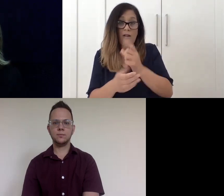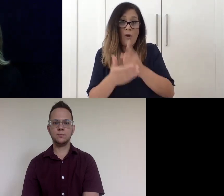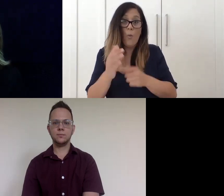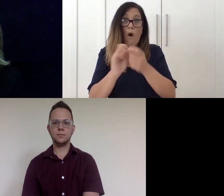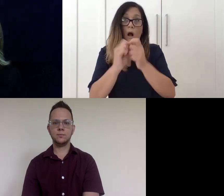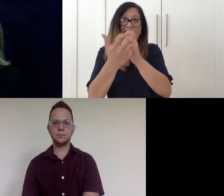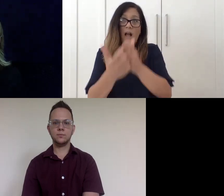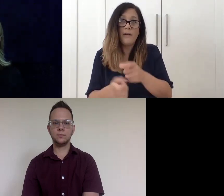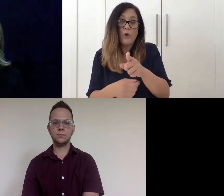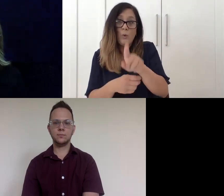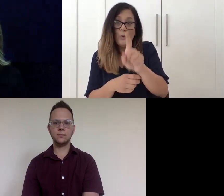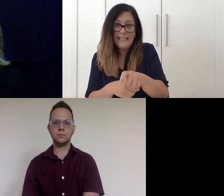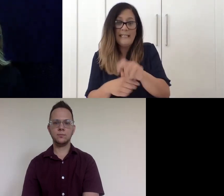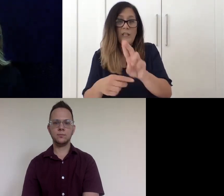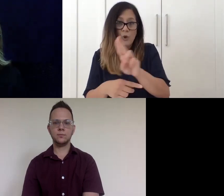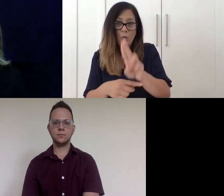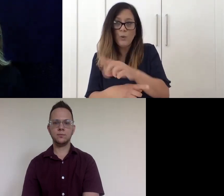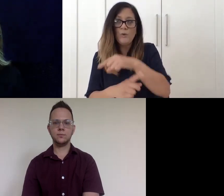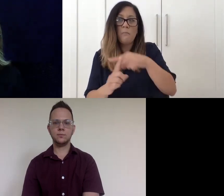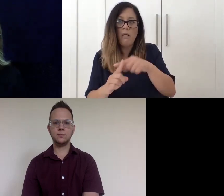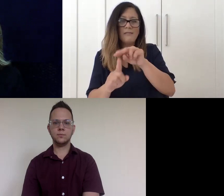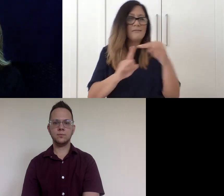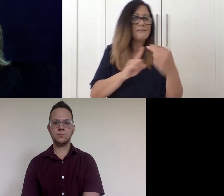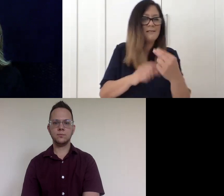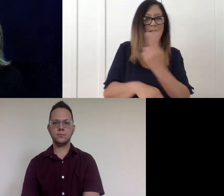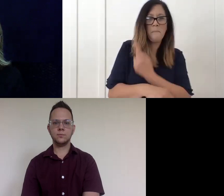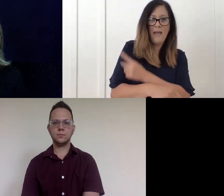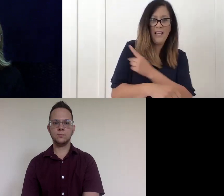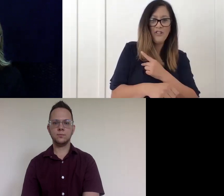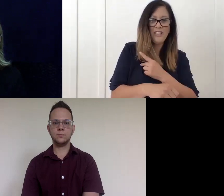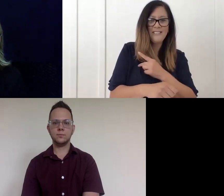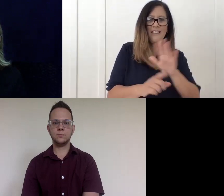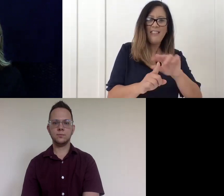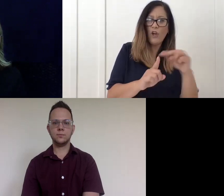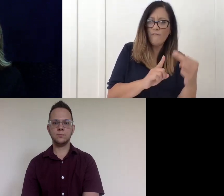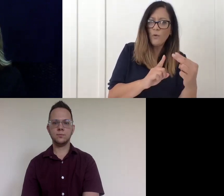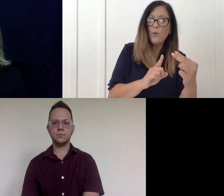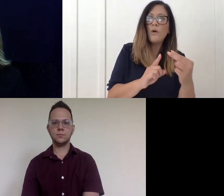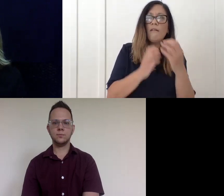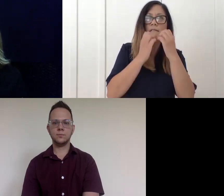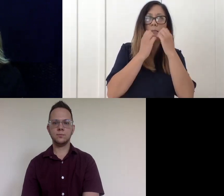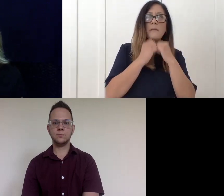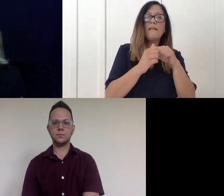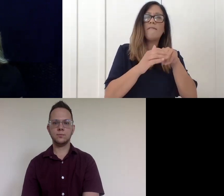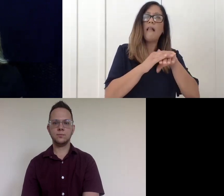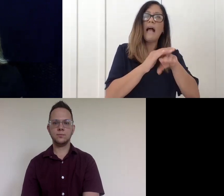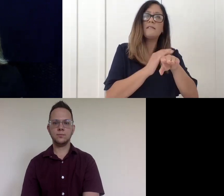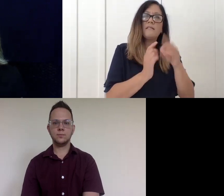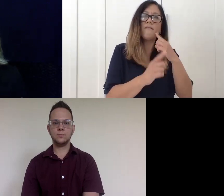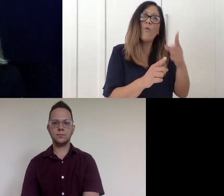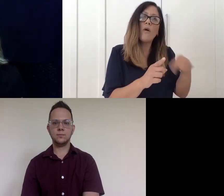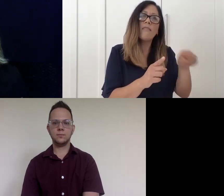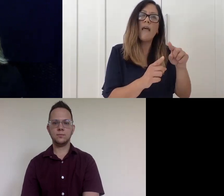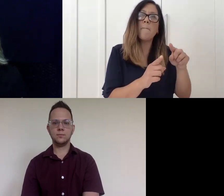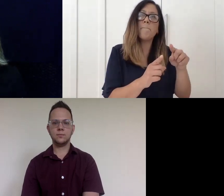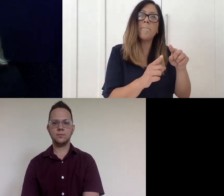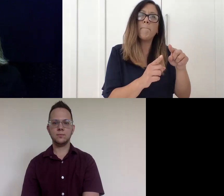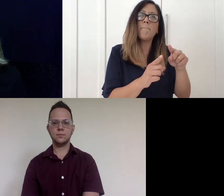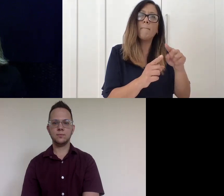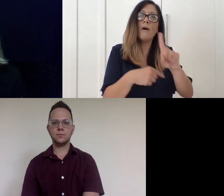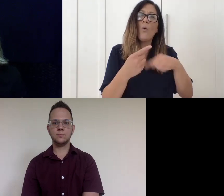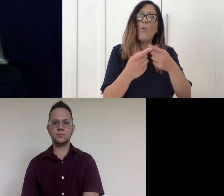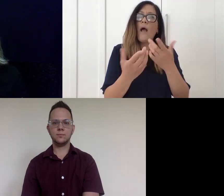the accommodations that you need to use, and to the patients, the accommodations that they might need in order